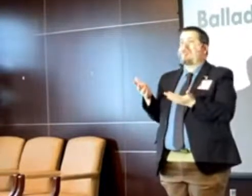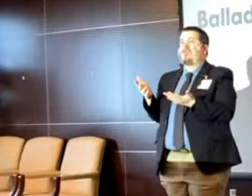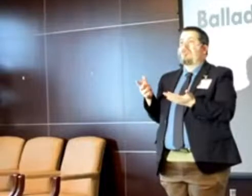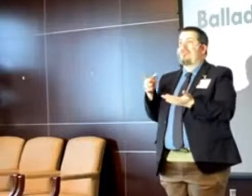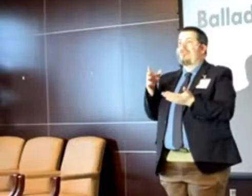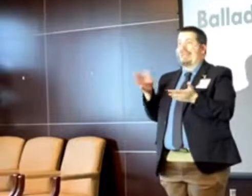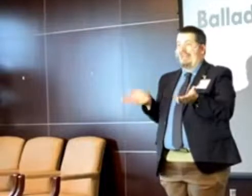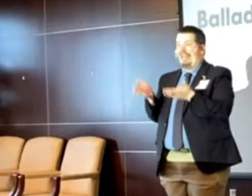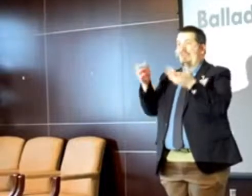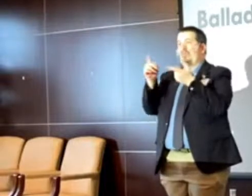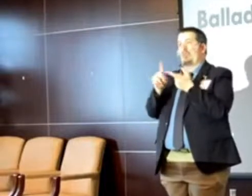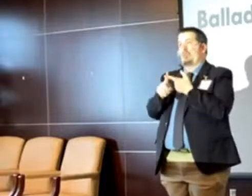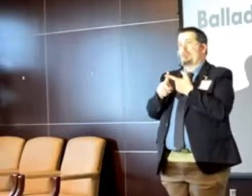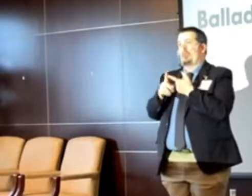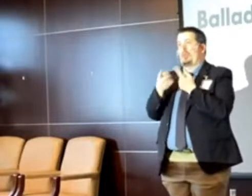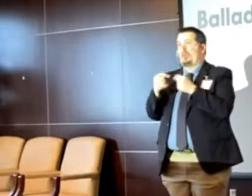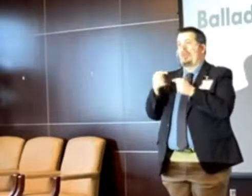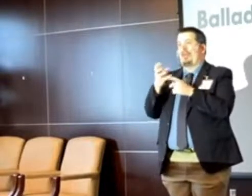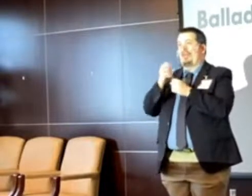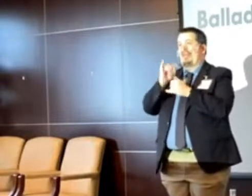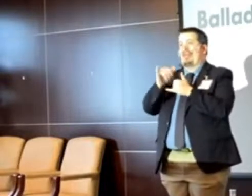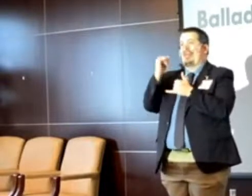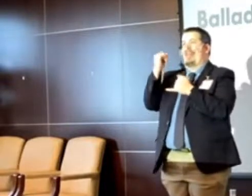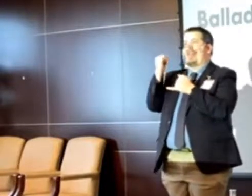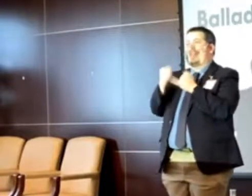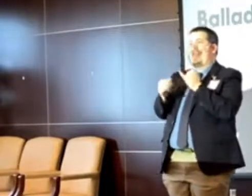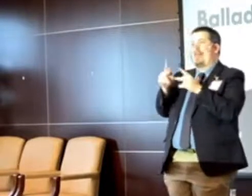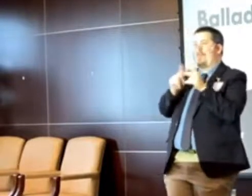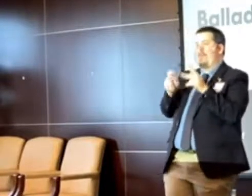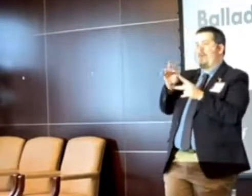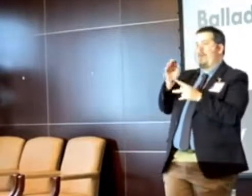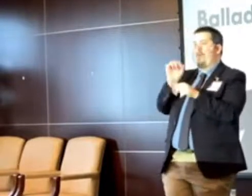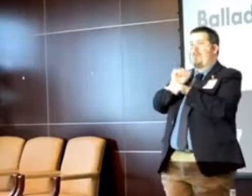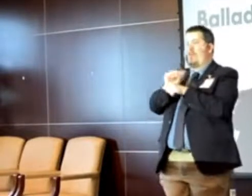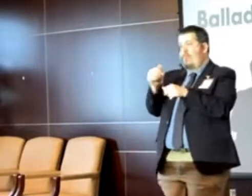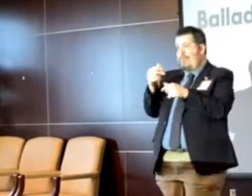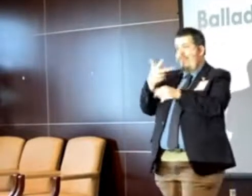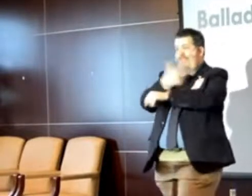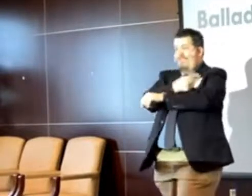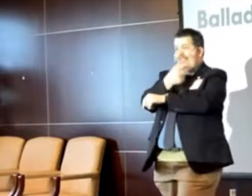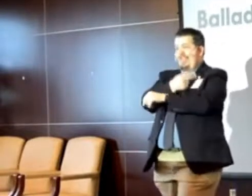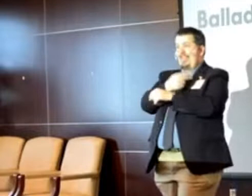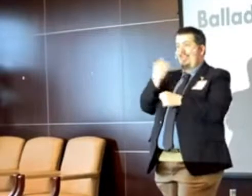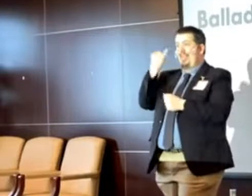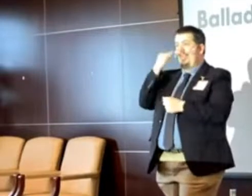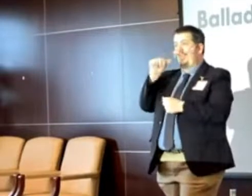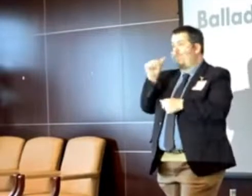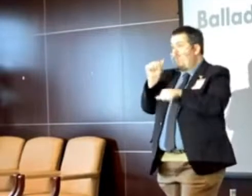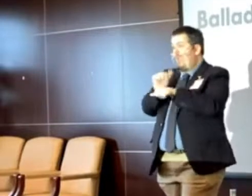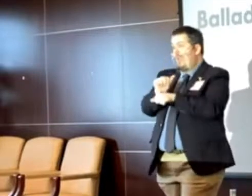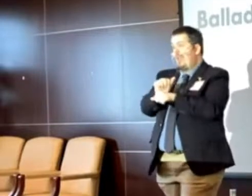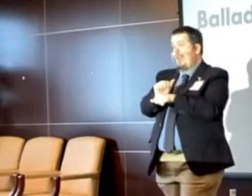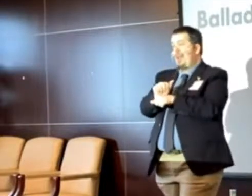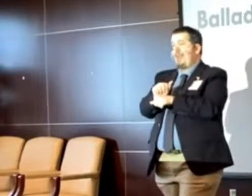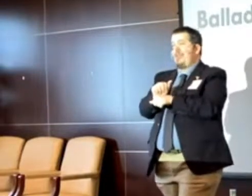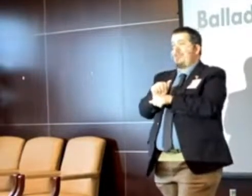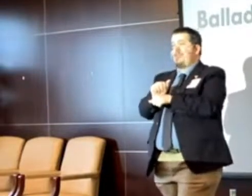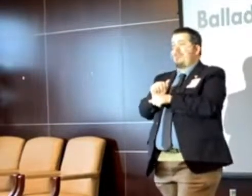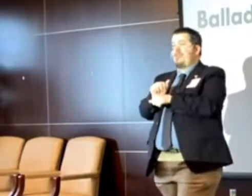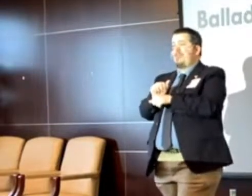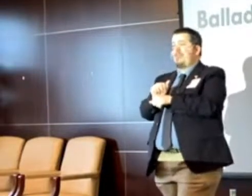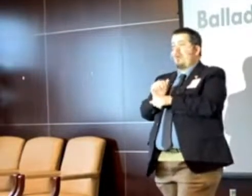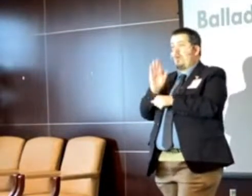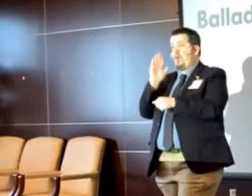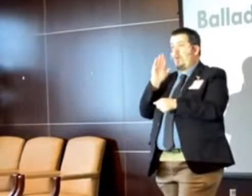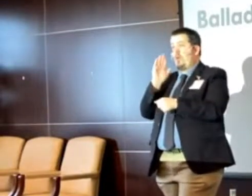in effort to try and get that last population of employees vaccinated? And if that doesn't happen, will